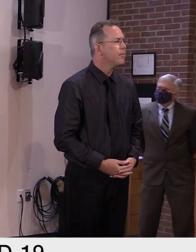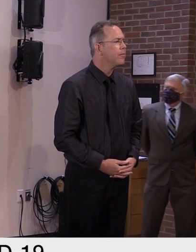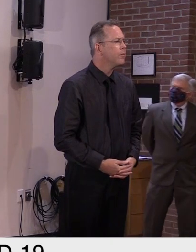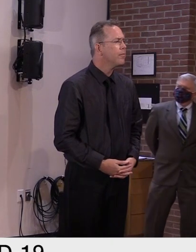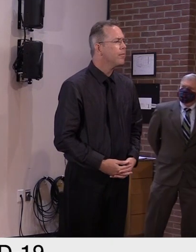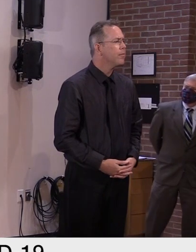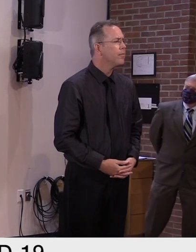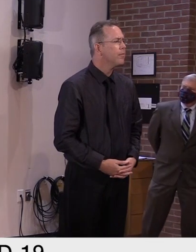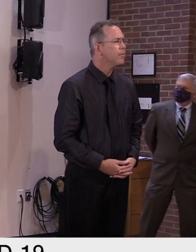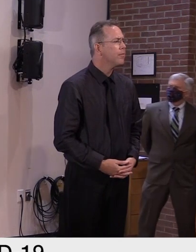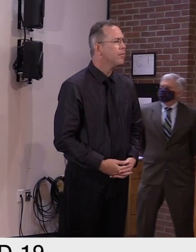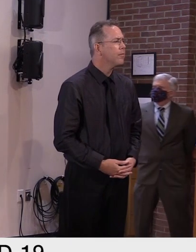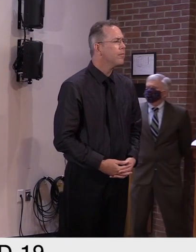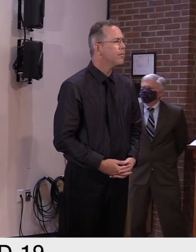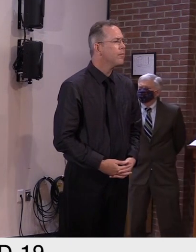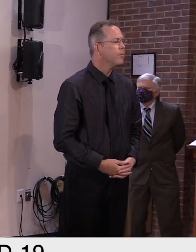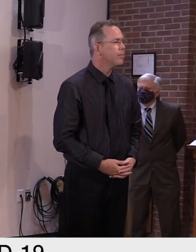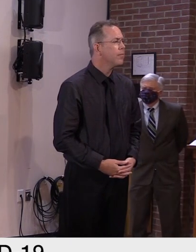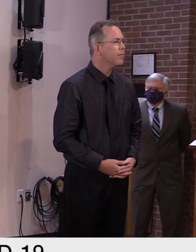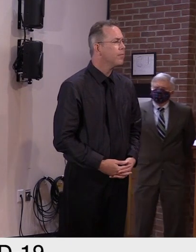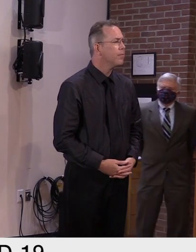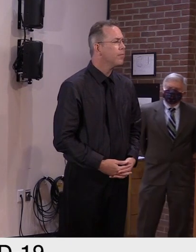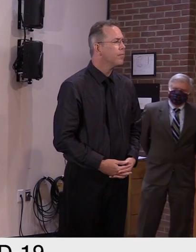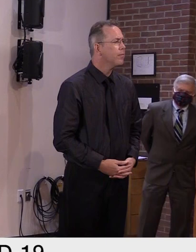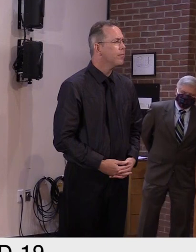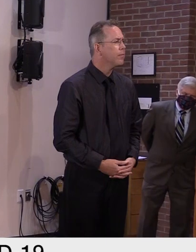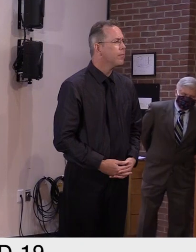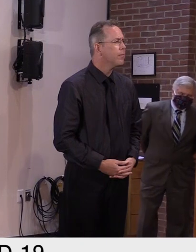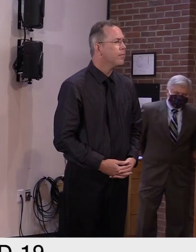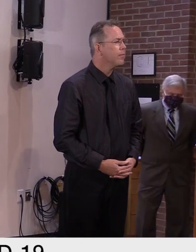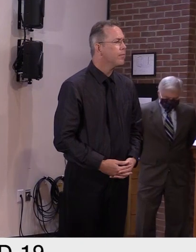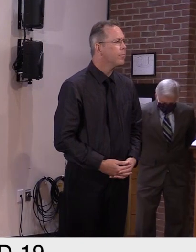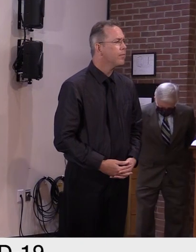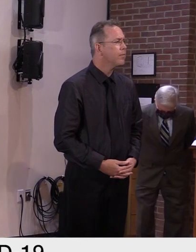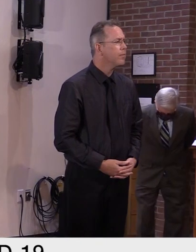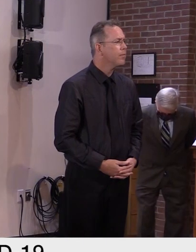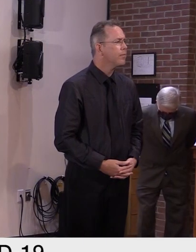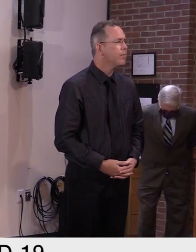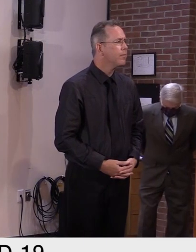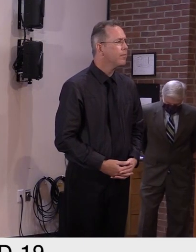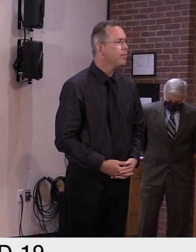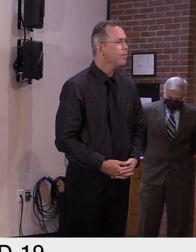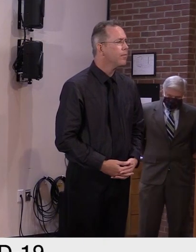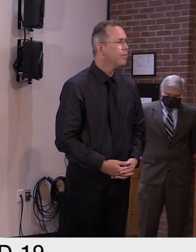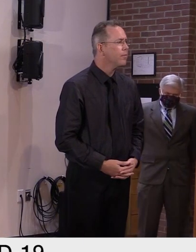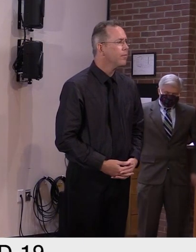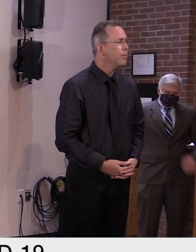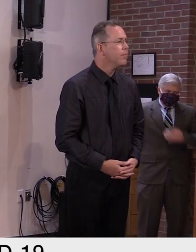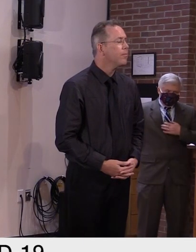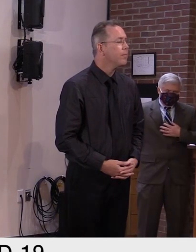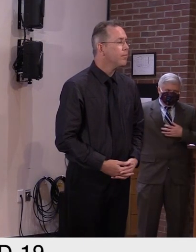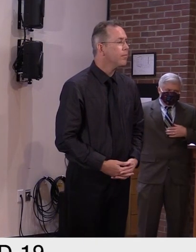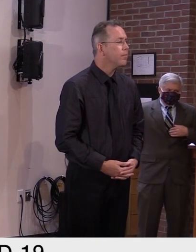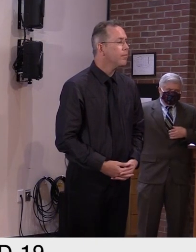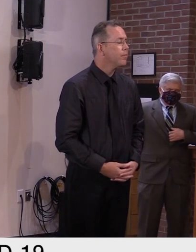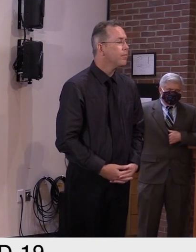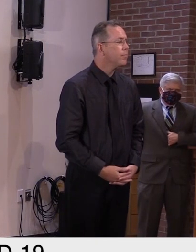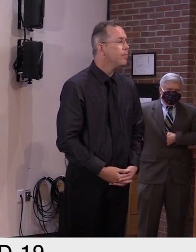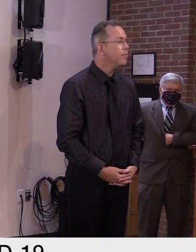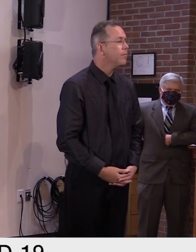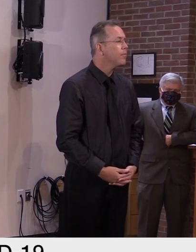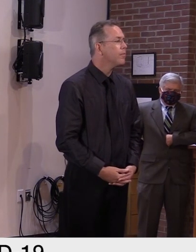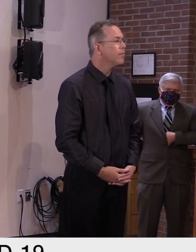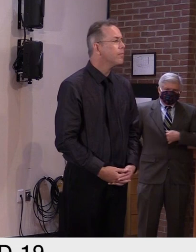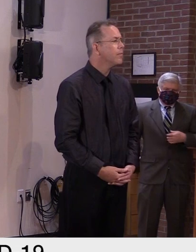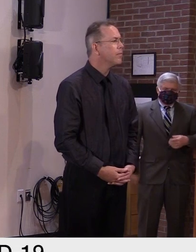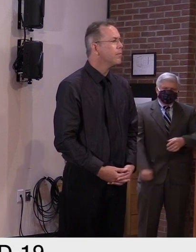order to prevent any spike from holiday travel interfering. I've